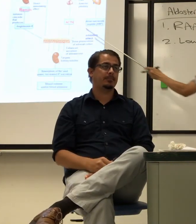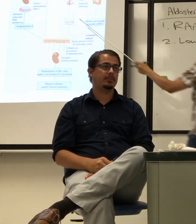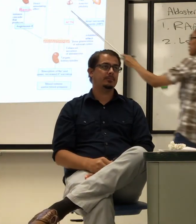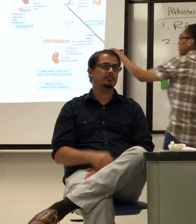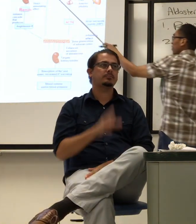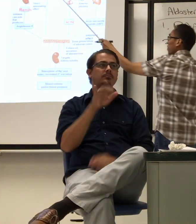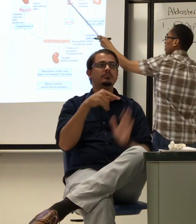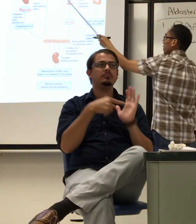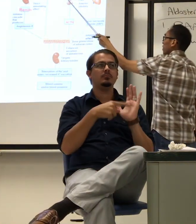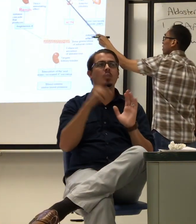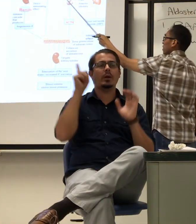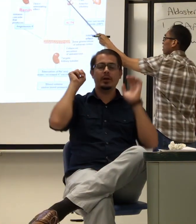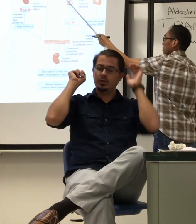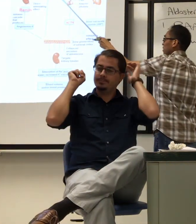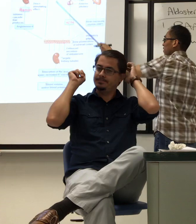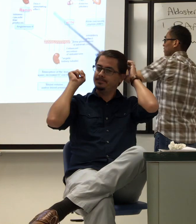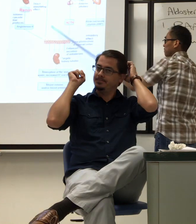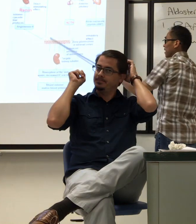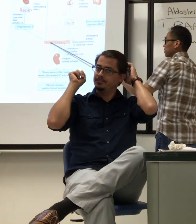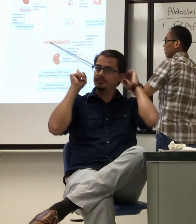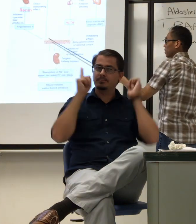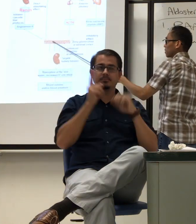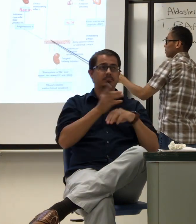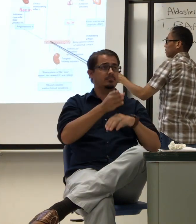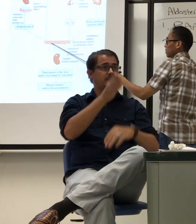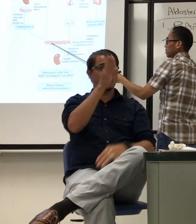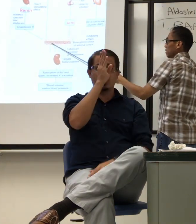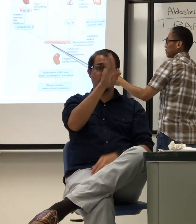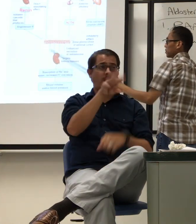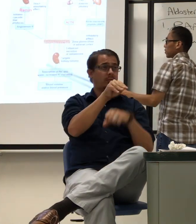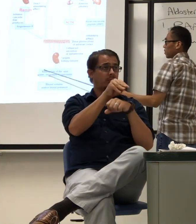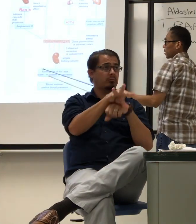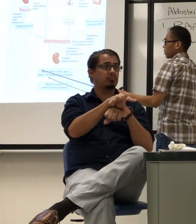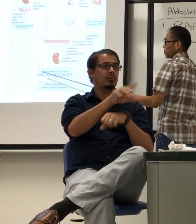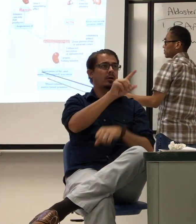That's indicated here. Direct effect on the zona